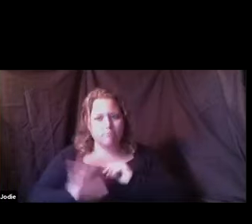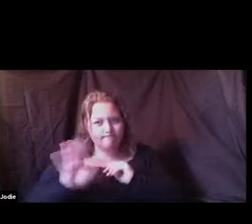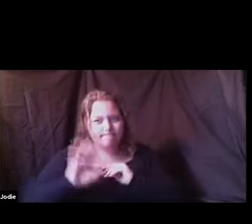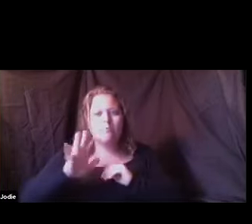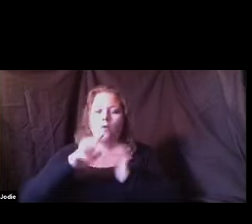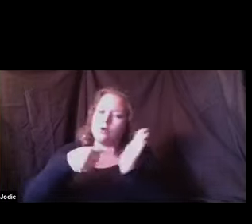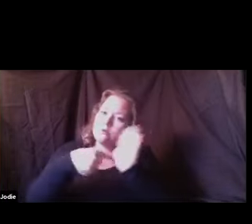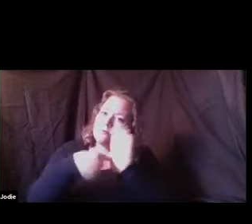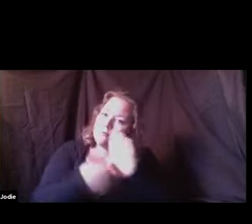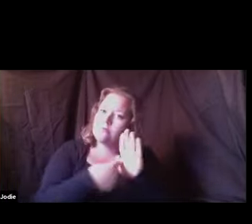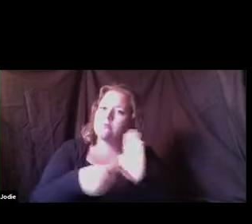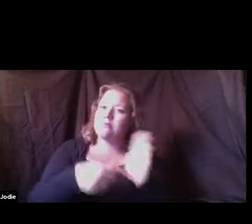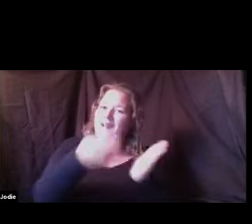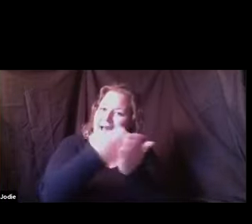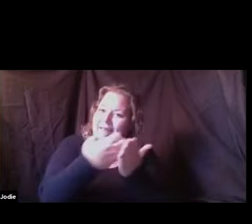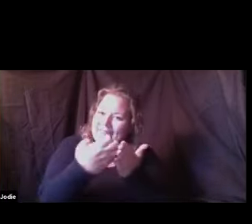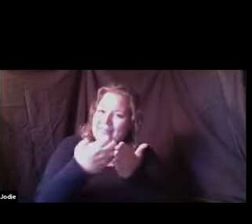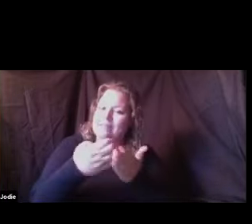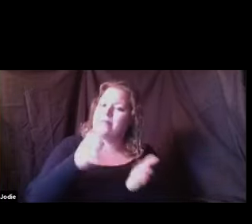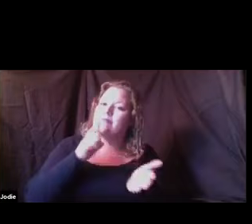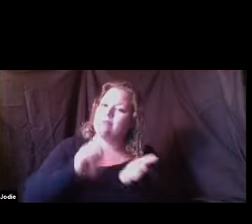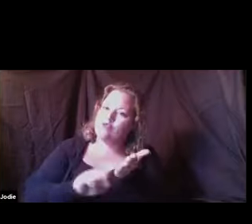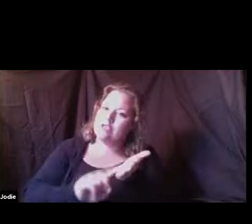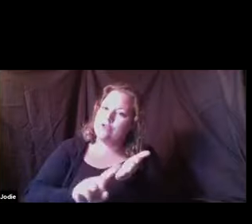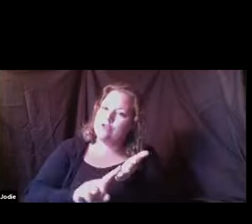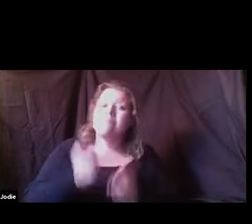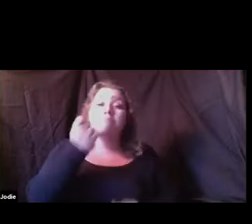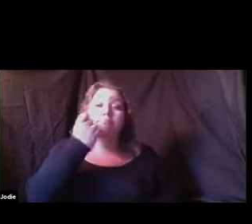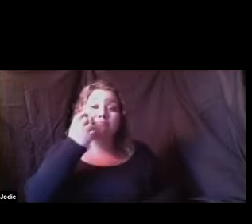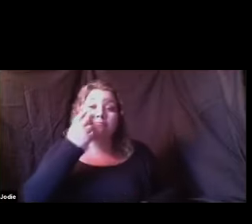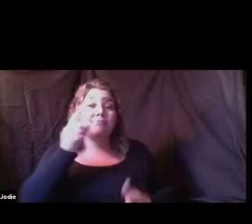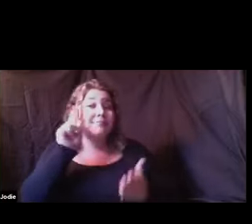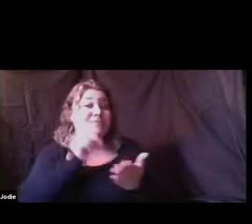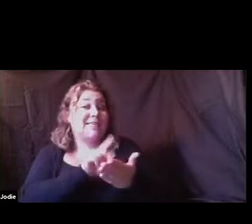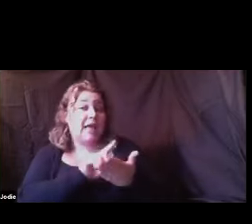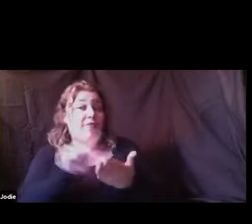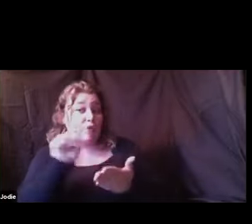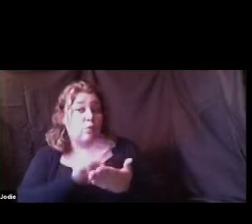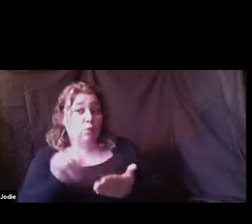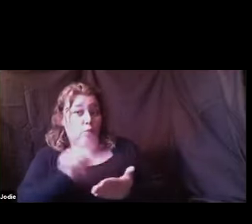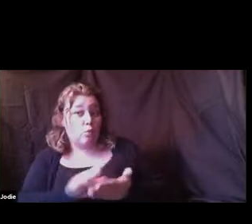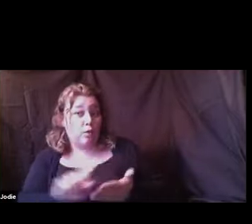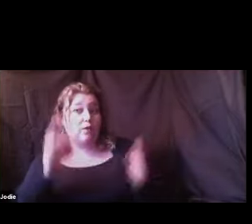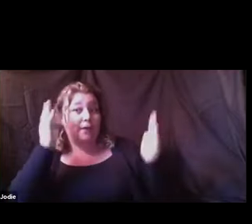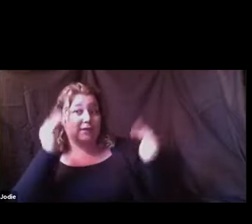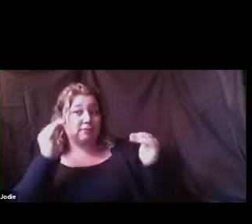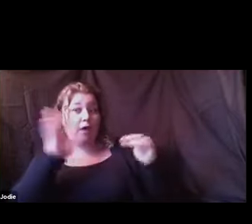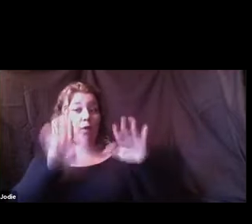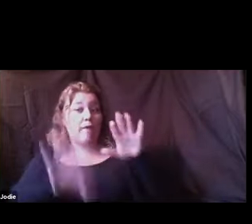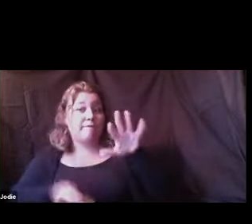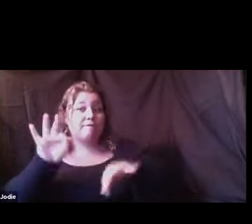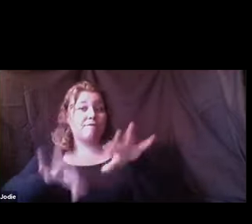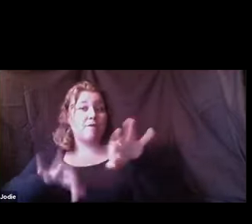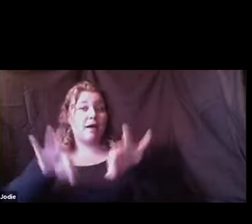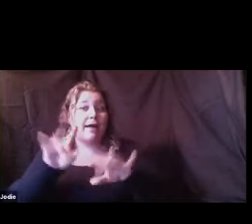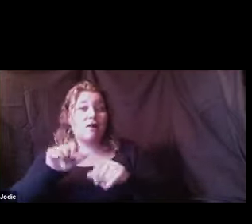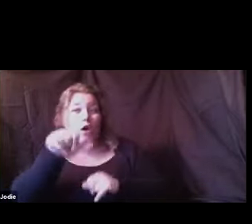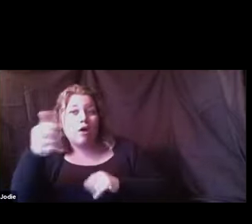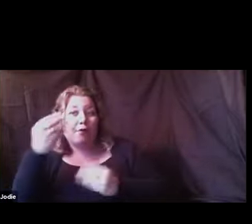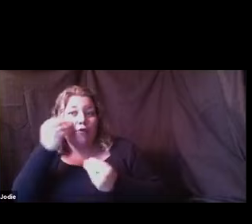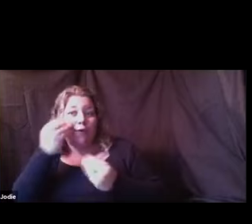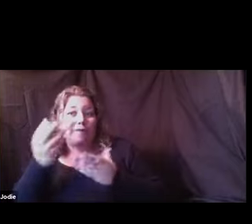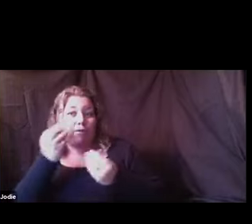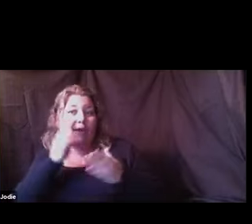iterative process. And what I mean by that is each week we'll find new pieces that we could add or update or